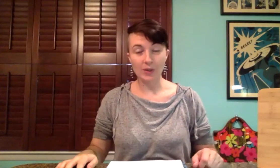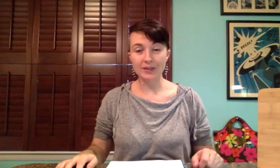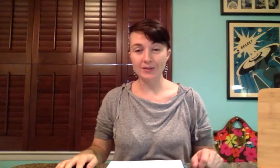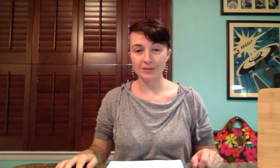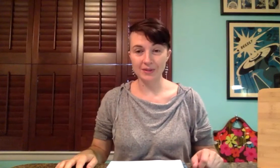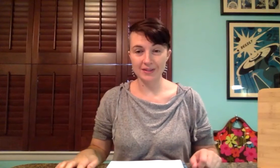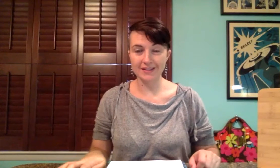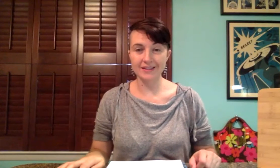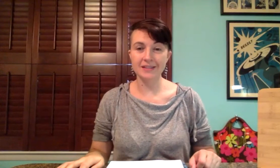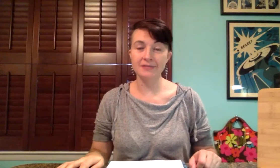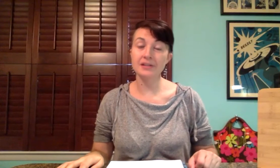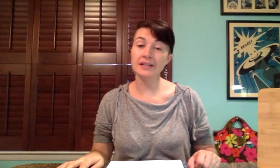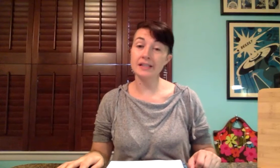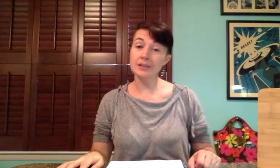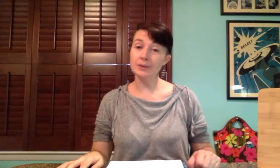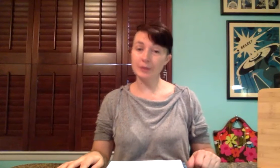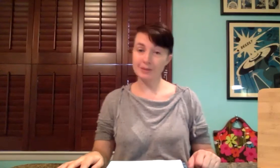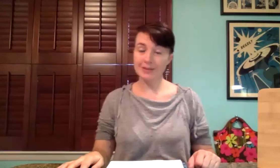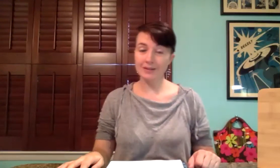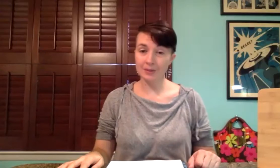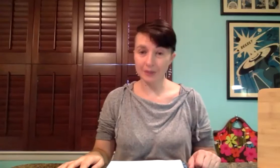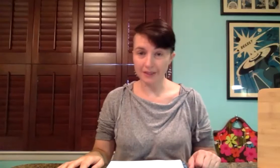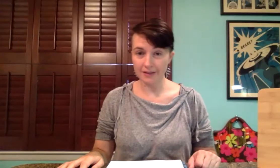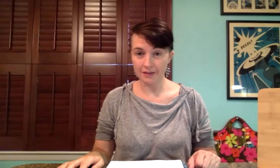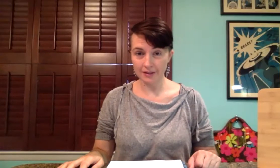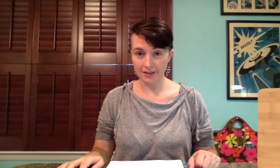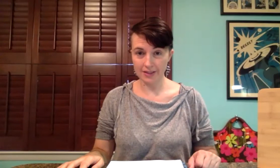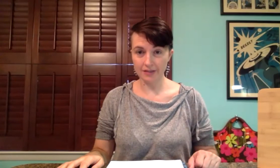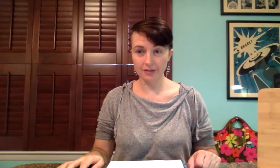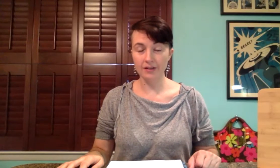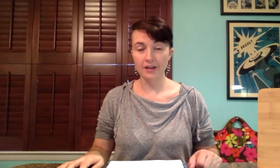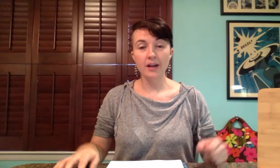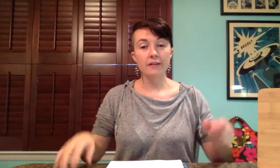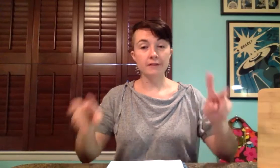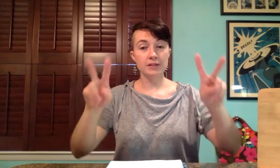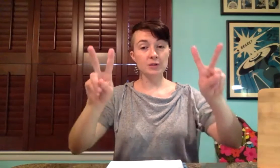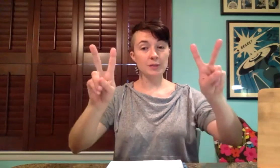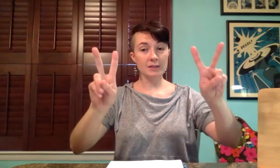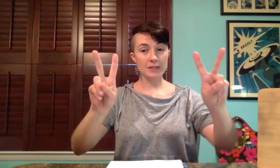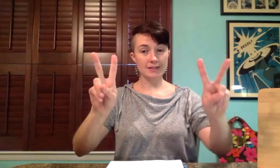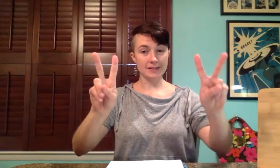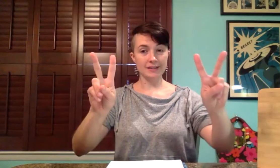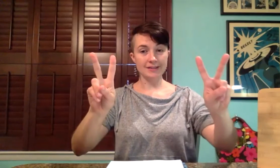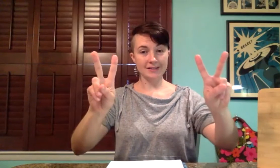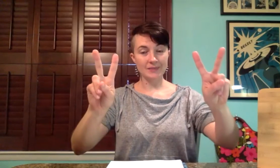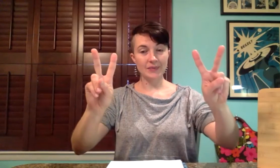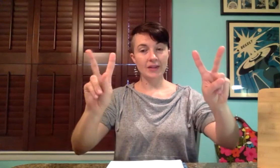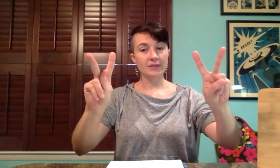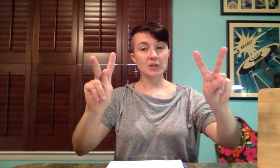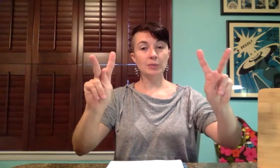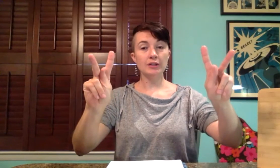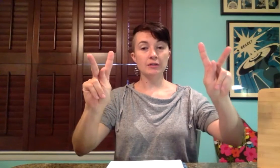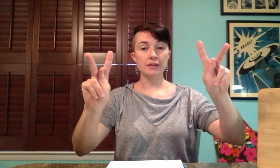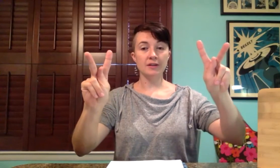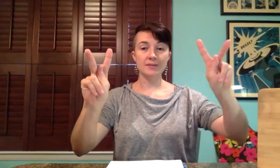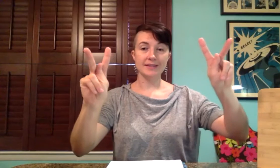you through it. This is a sign for a nanny or babysitter or any other caretaker. First, you make peace signs. Then you put your thumbs in